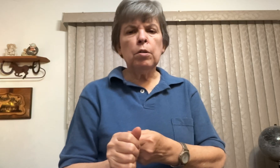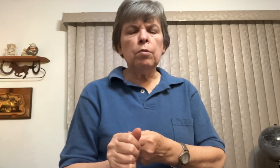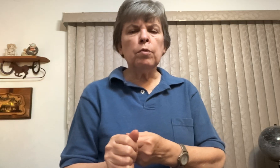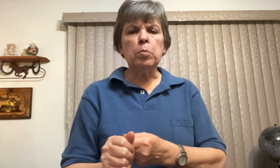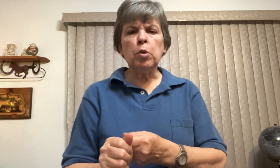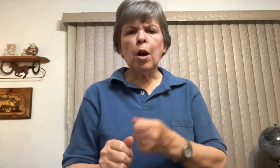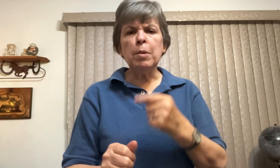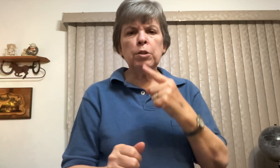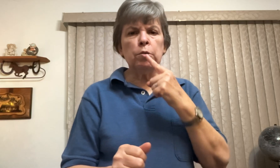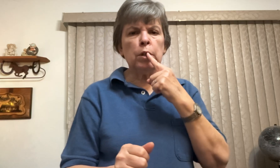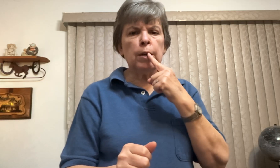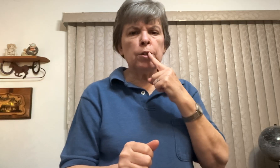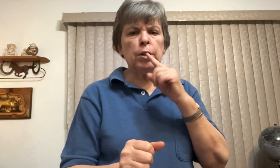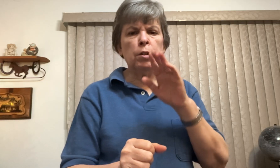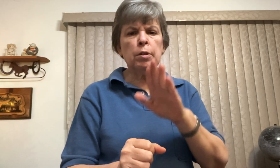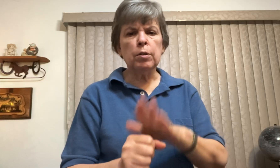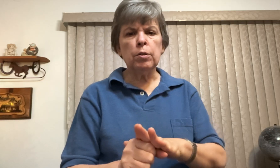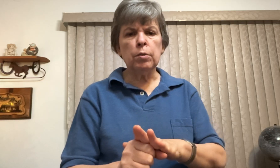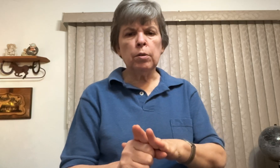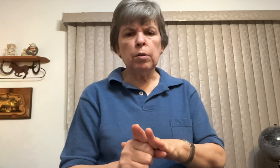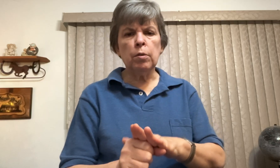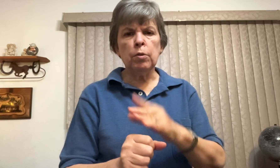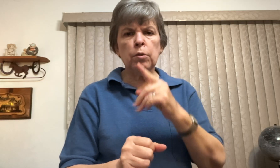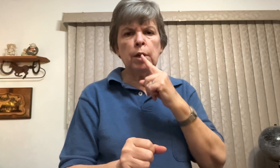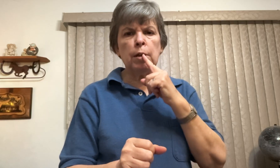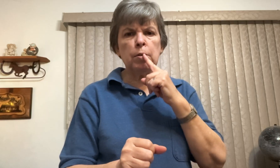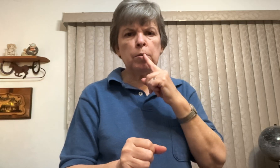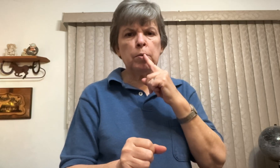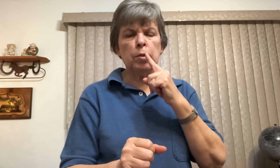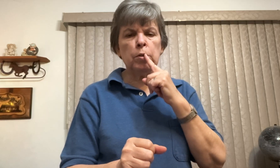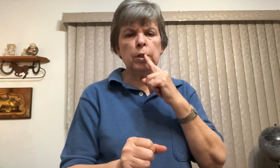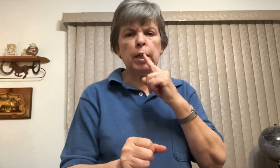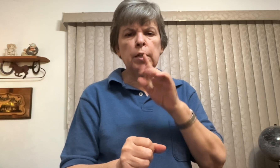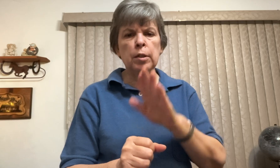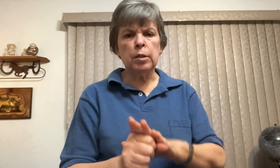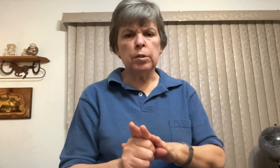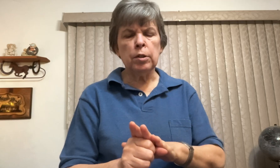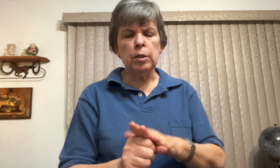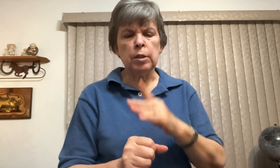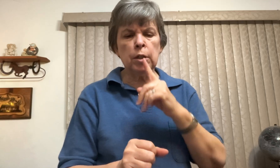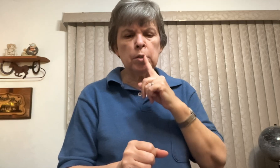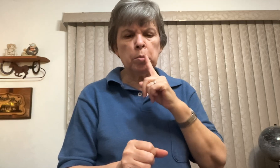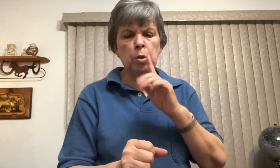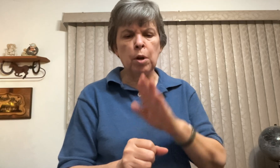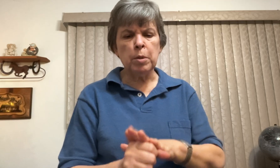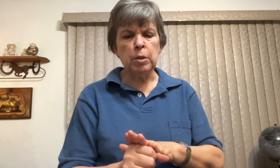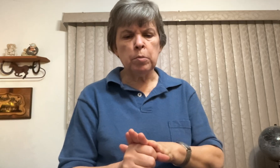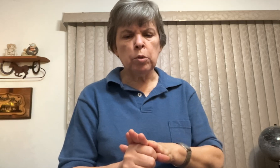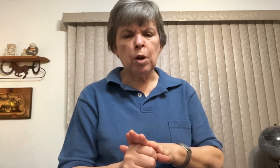for promise, you touch here and do that. Say it and seal it. That's a promise.